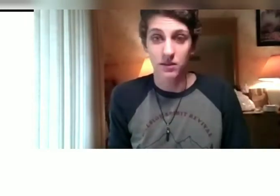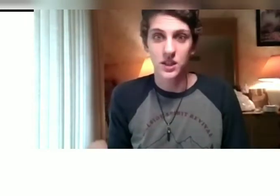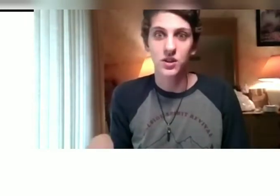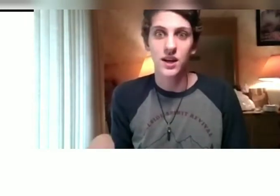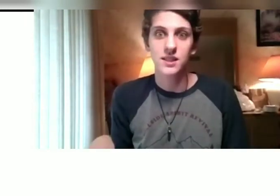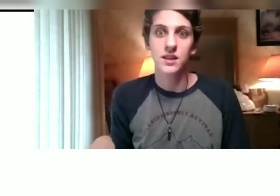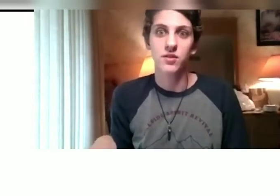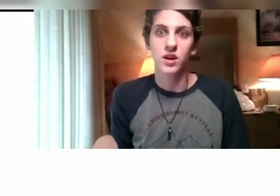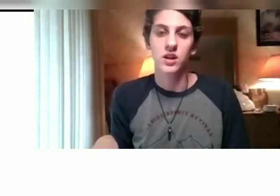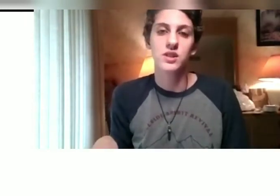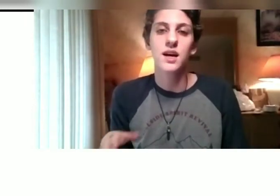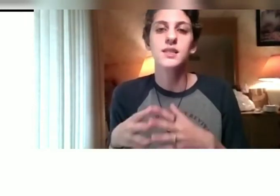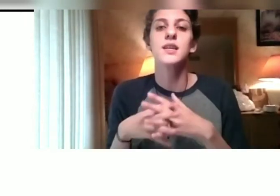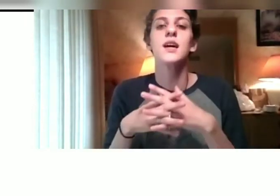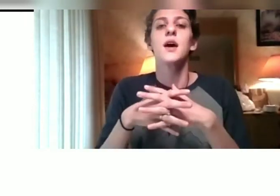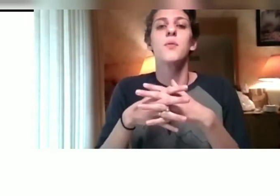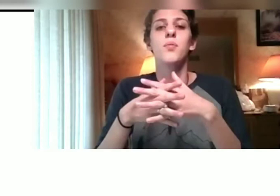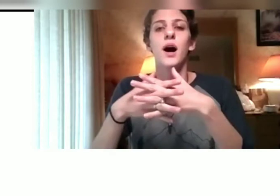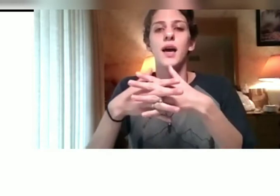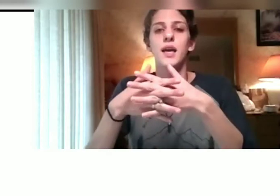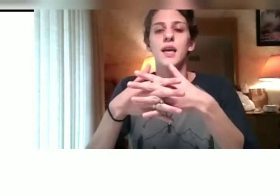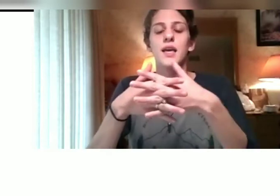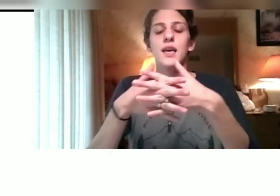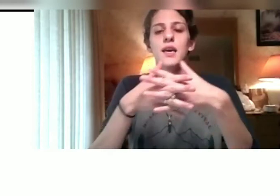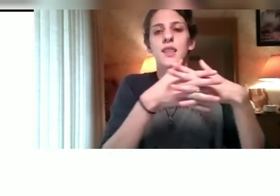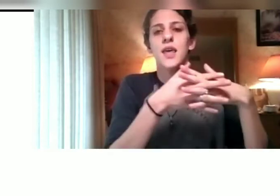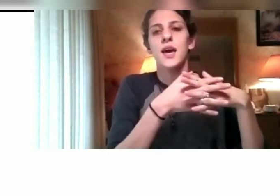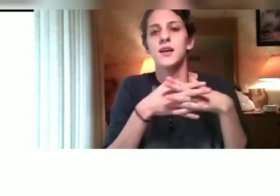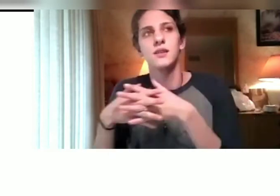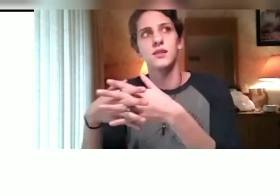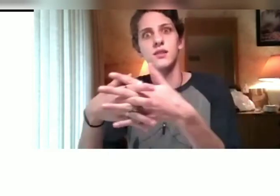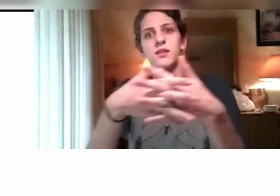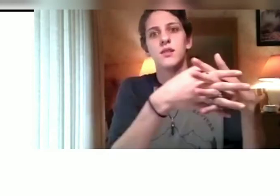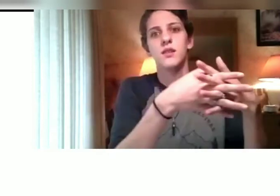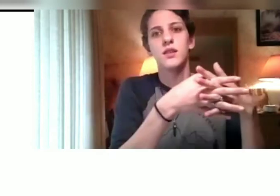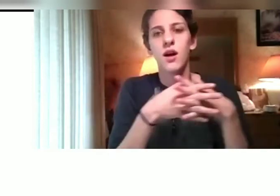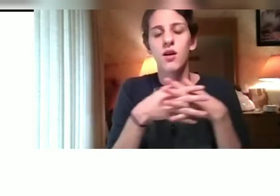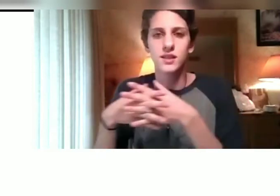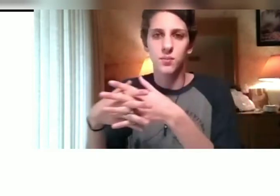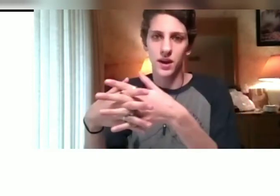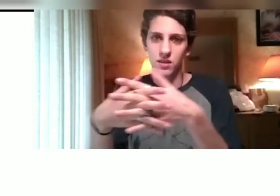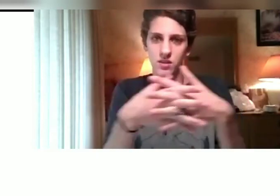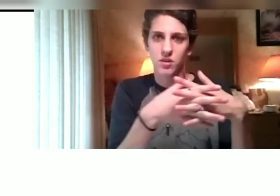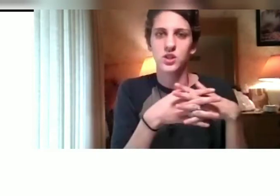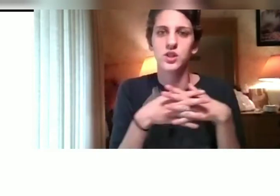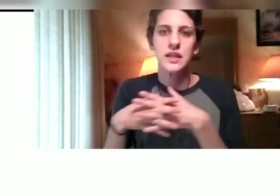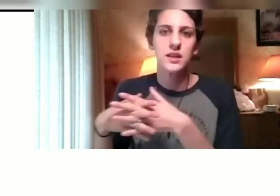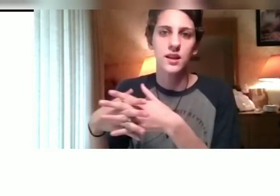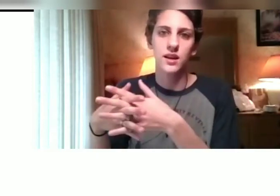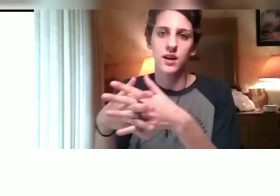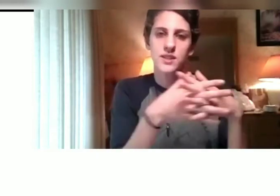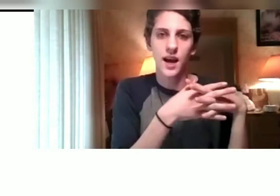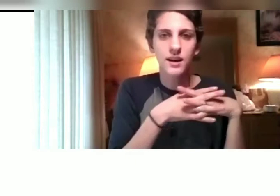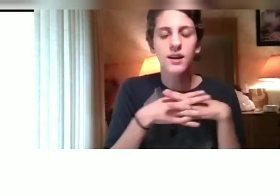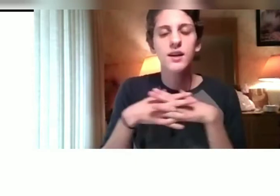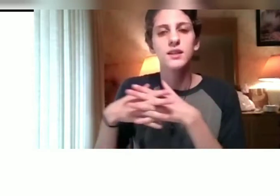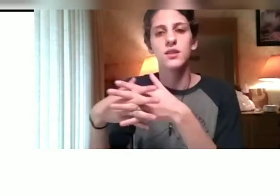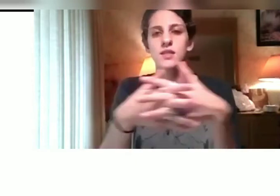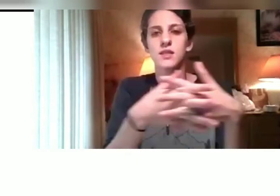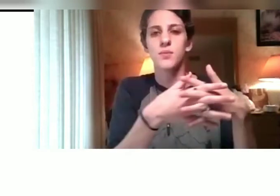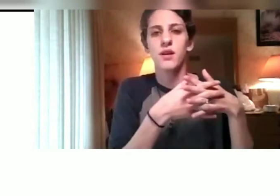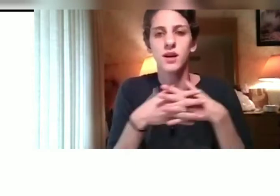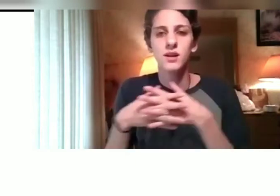teach you guys the different country signs, but they all get to pick their own country, like country sign. So